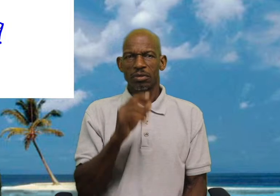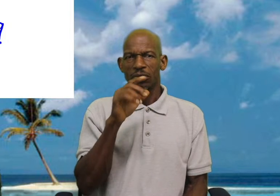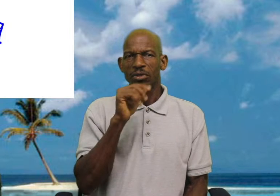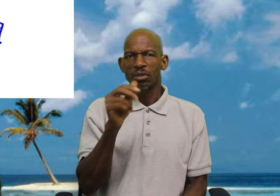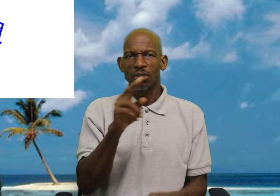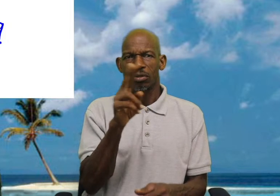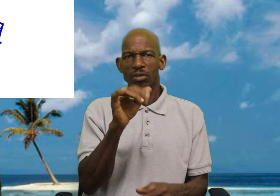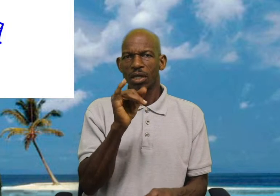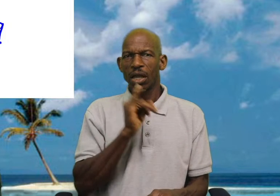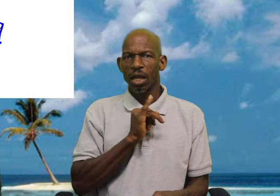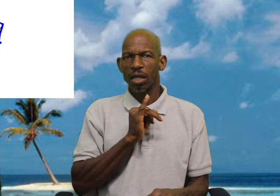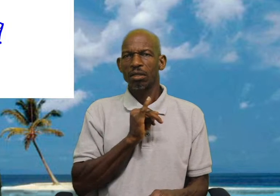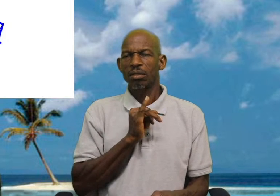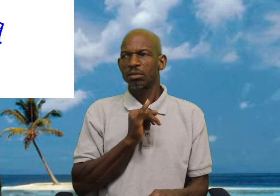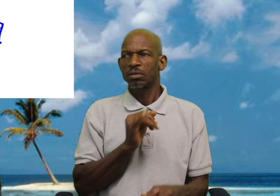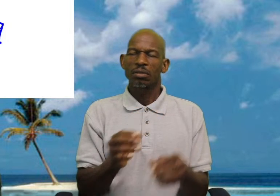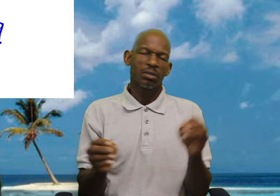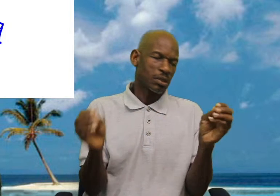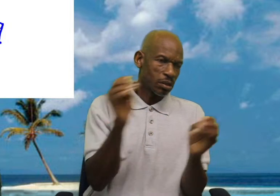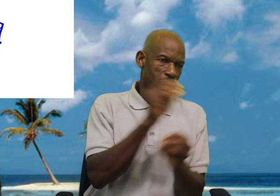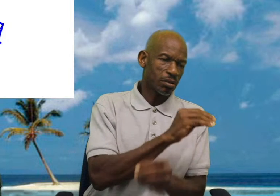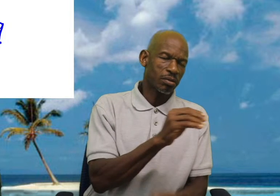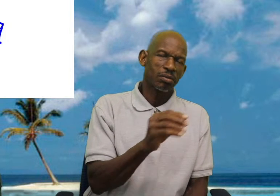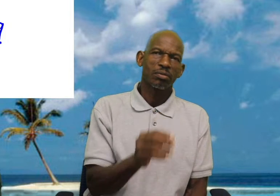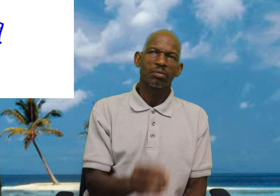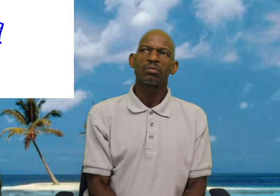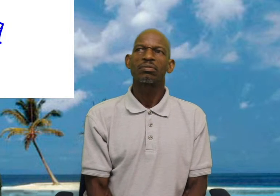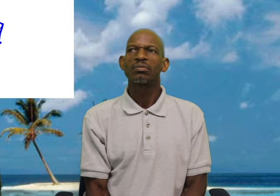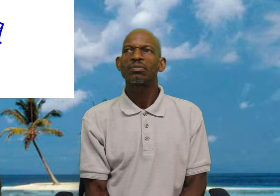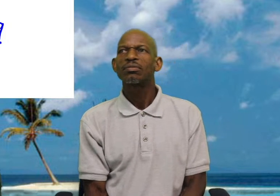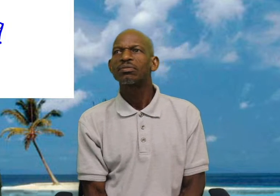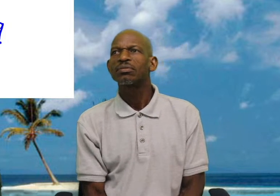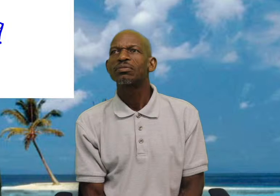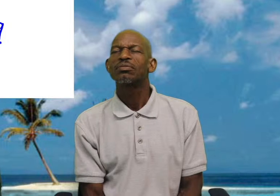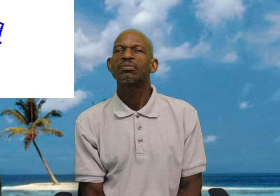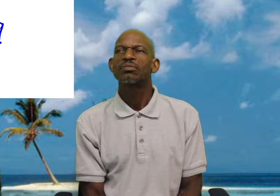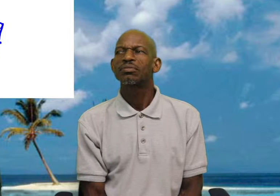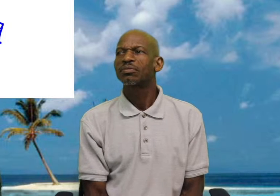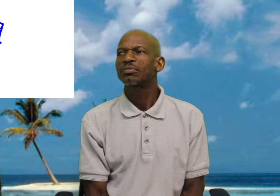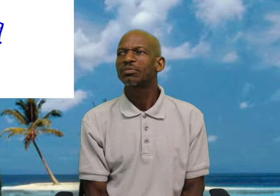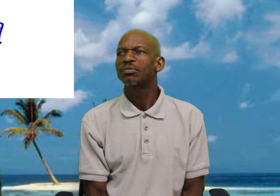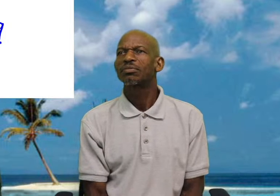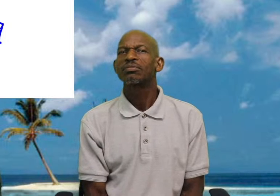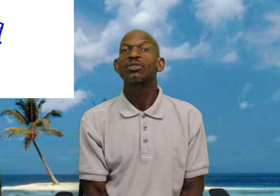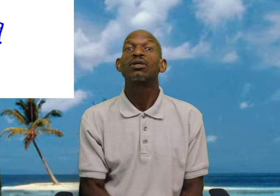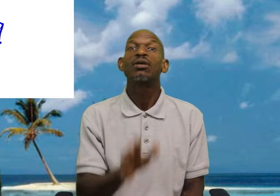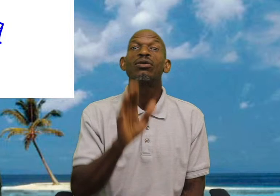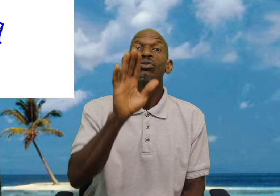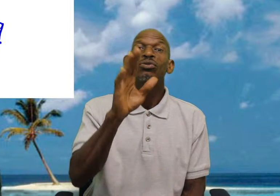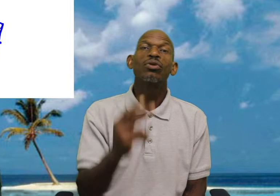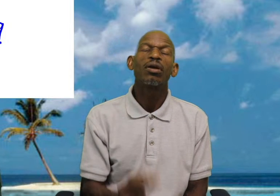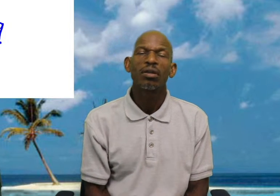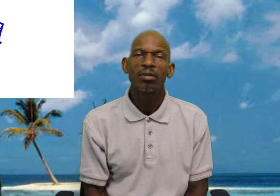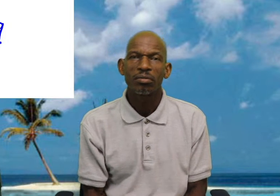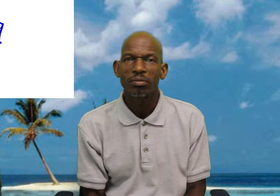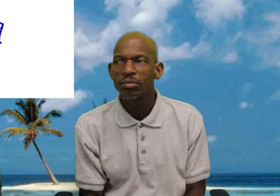We're not using I. So you're going to say Sharon, and you're not, all right, let me take out this